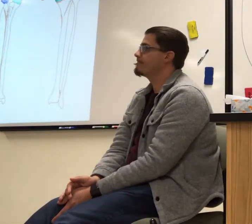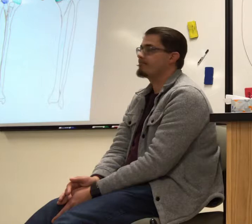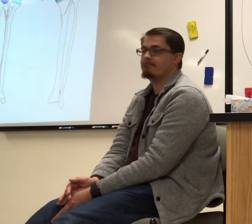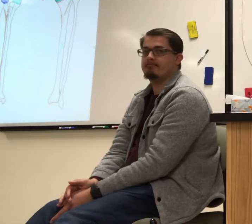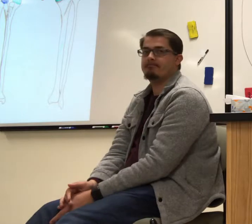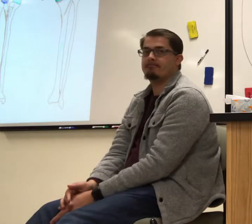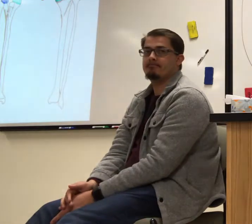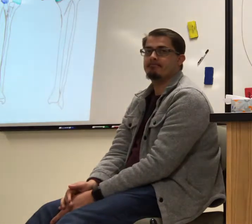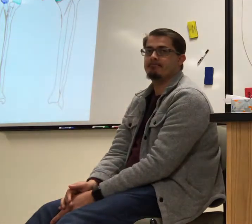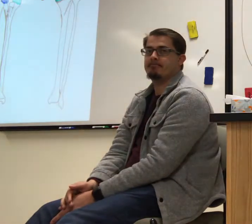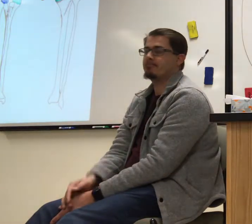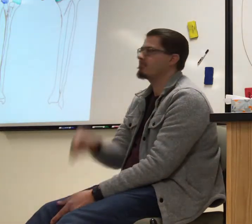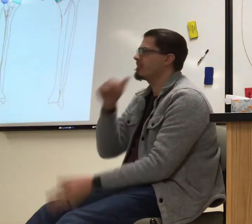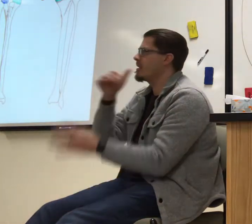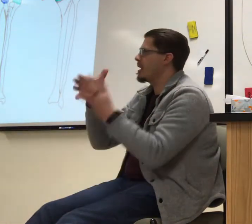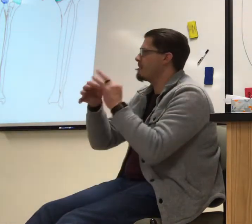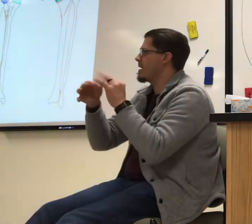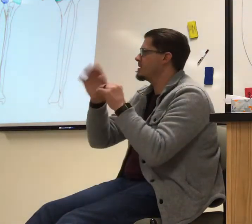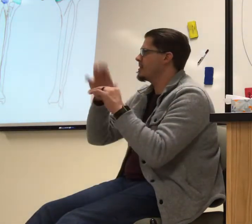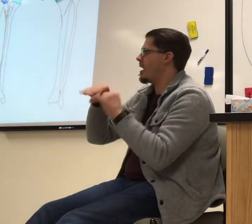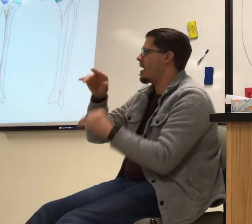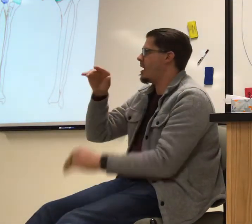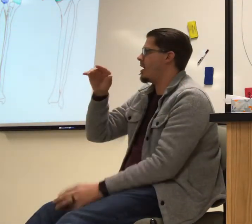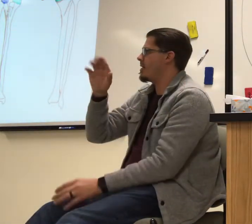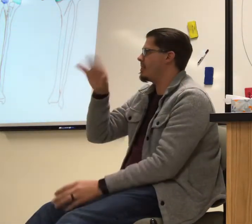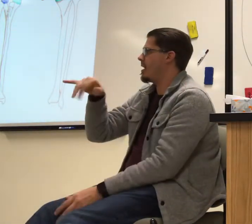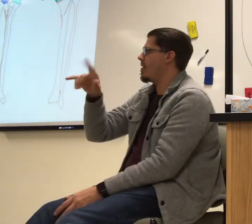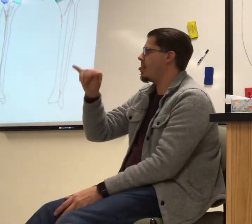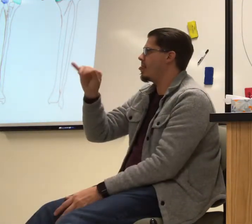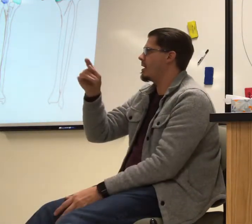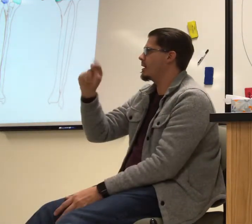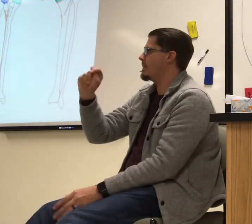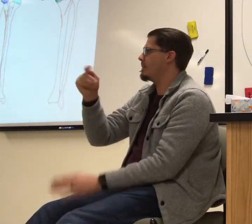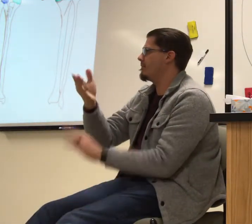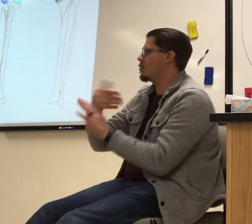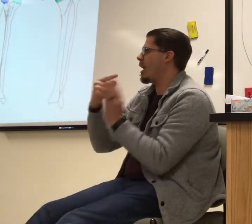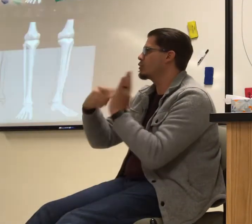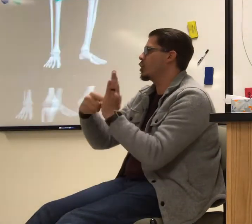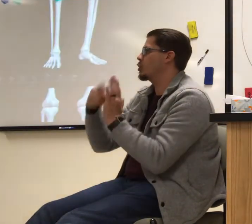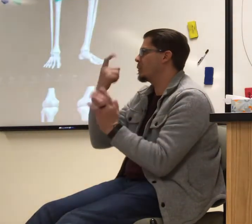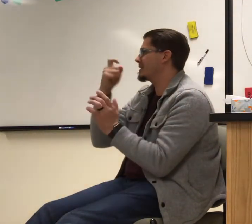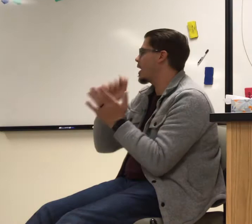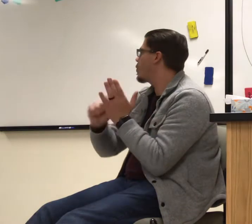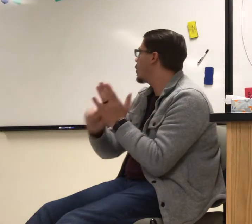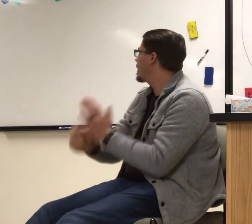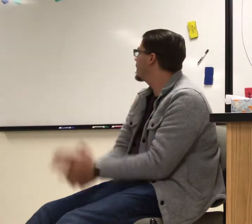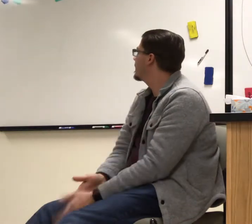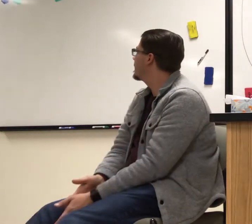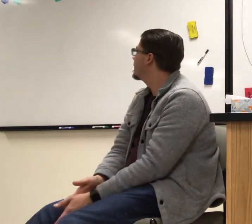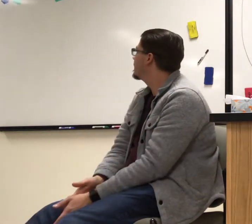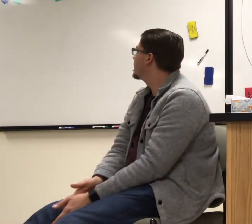Now, I didn't mention that ligament before. I better show you since I wrote it on the board.